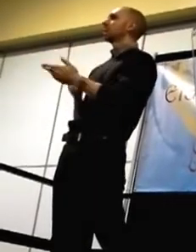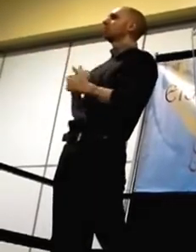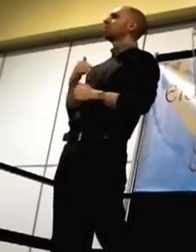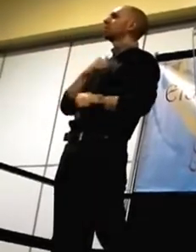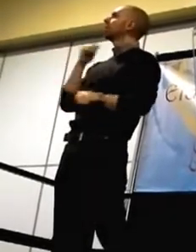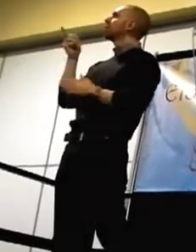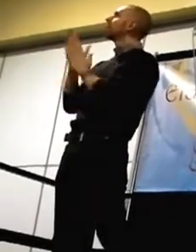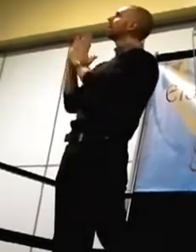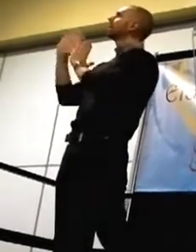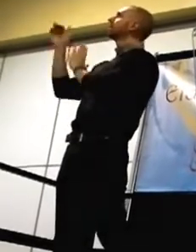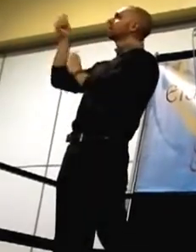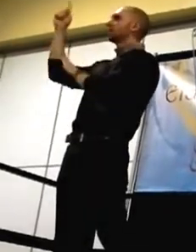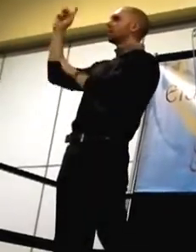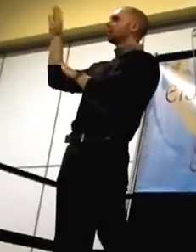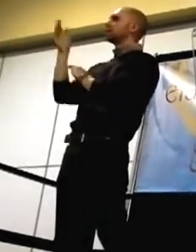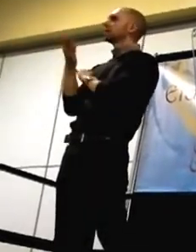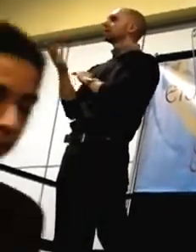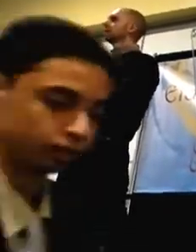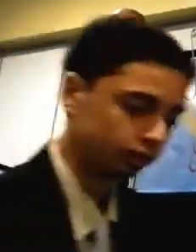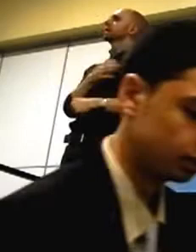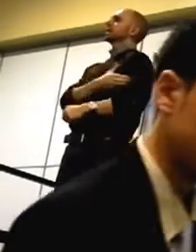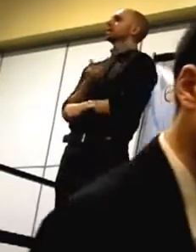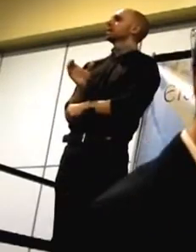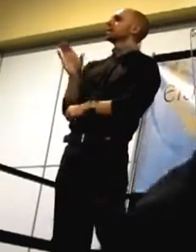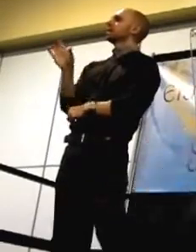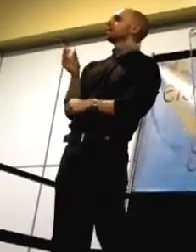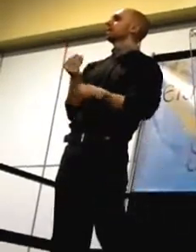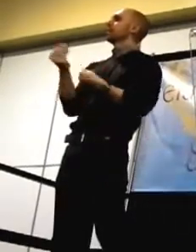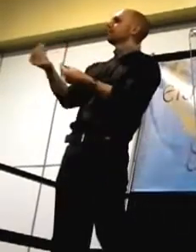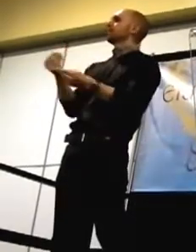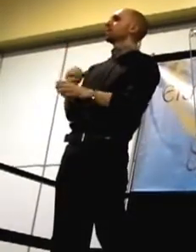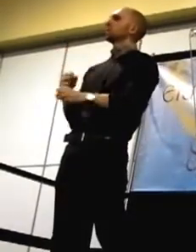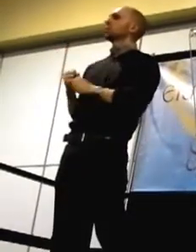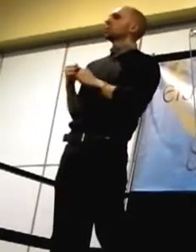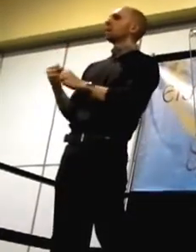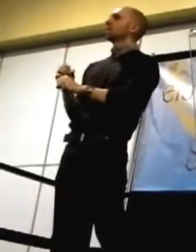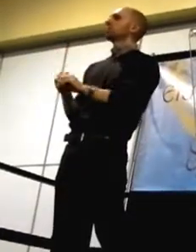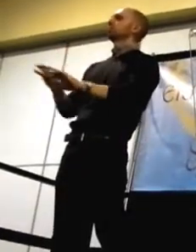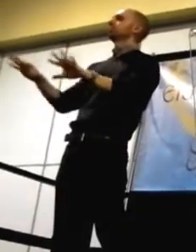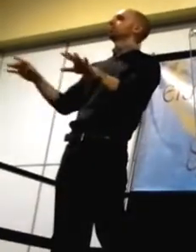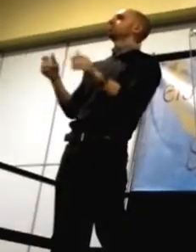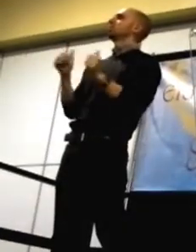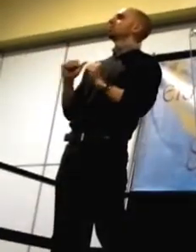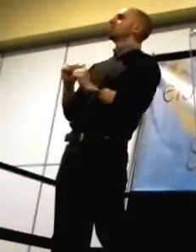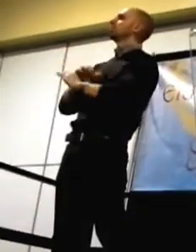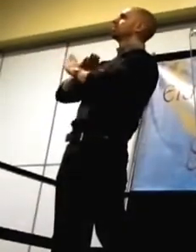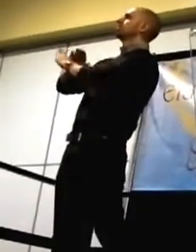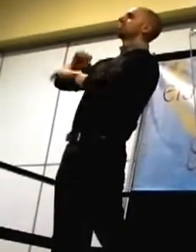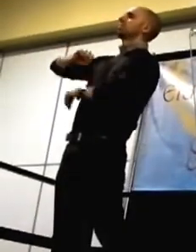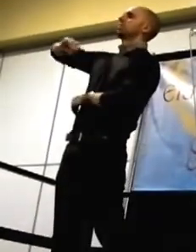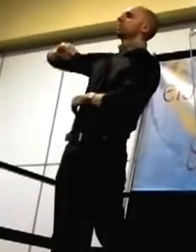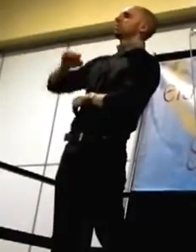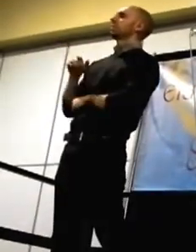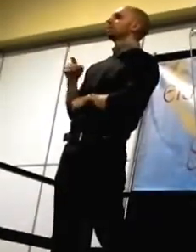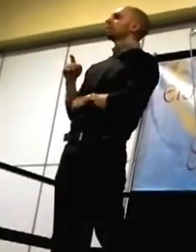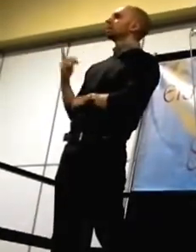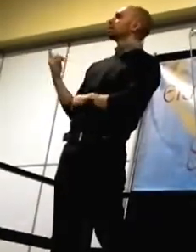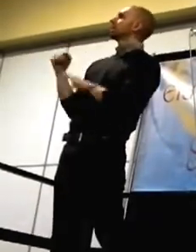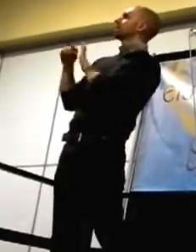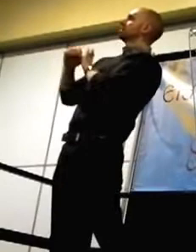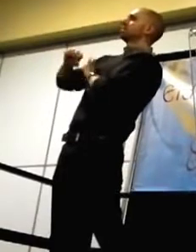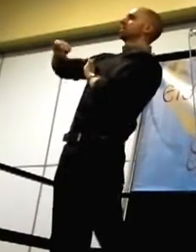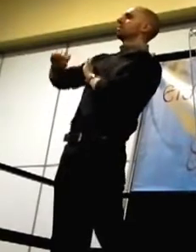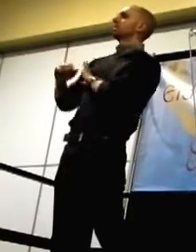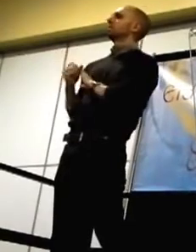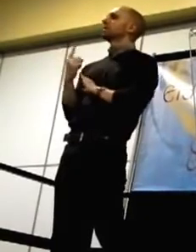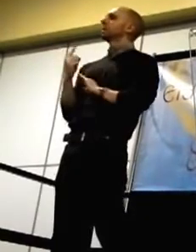strength and show them the straight path to stand up against this and to proclaim the message of